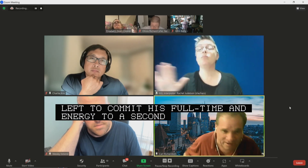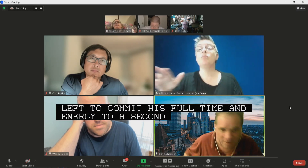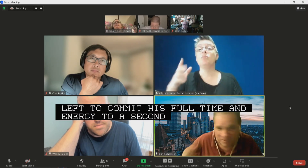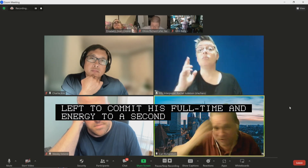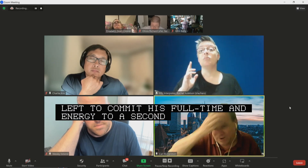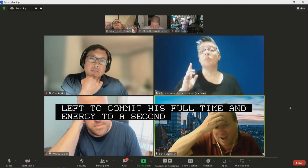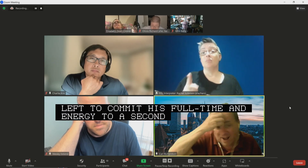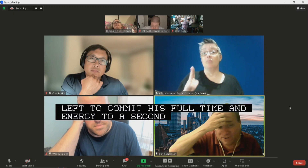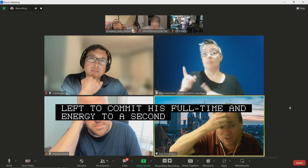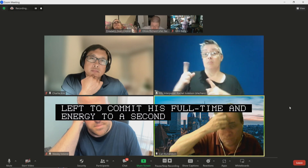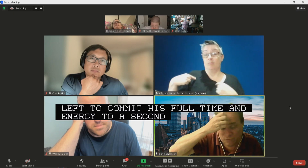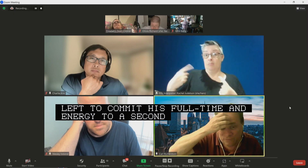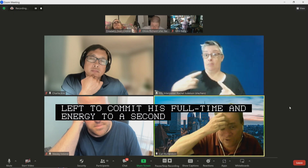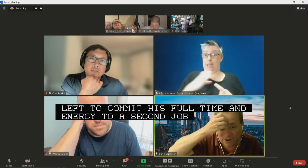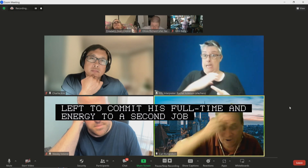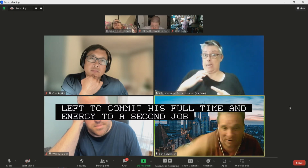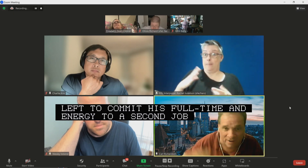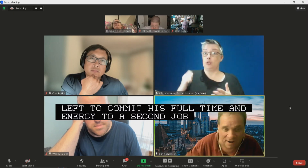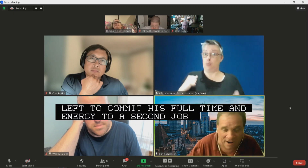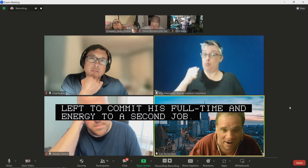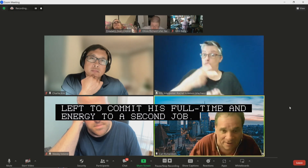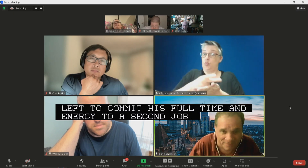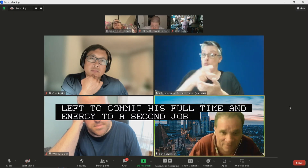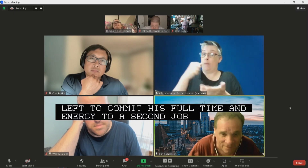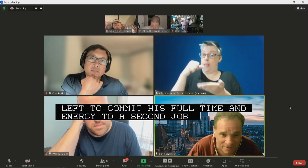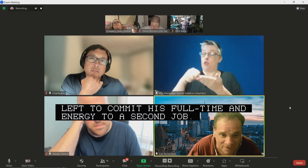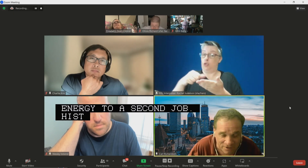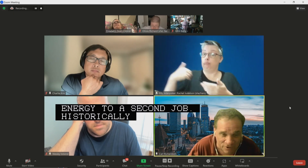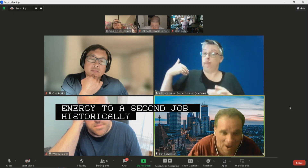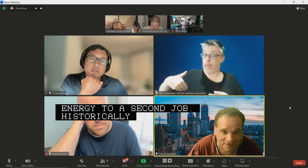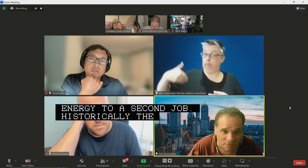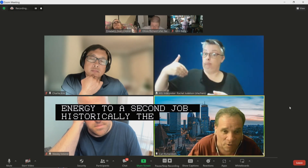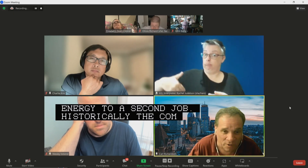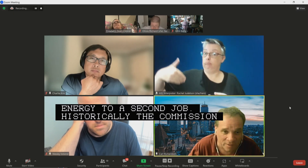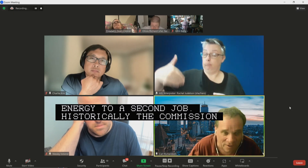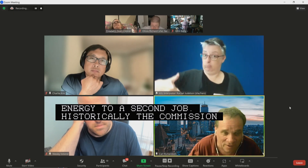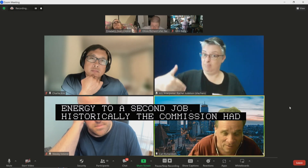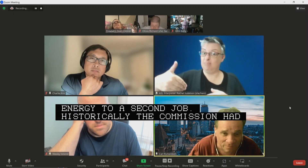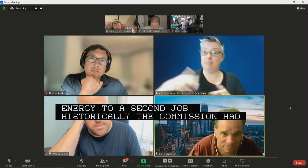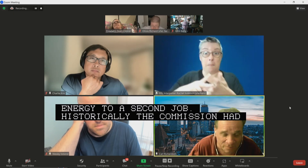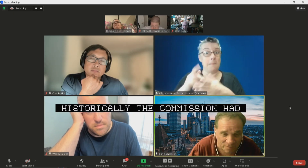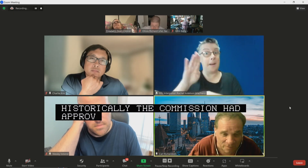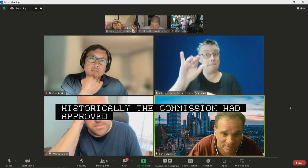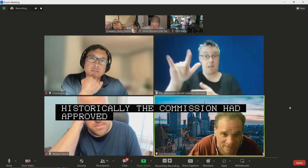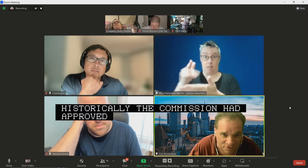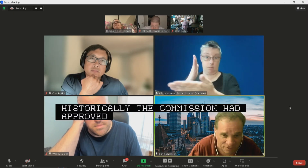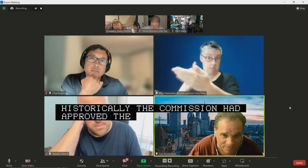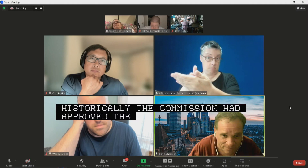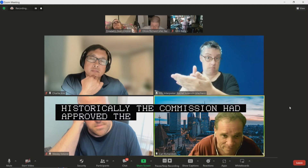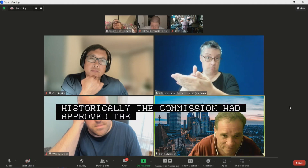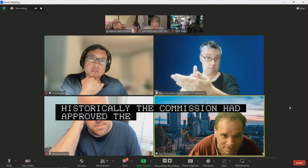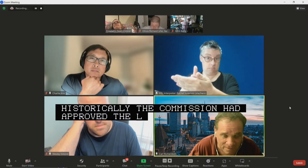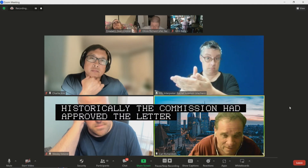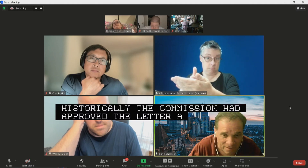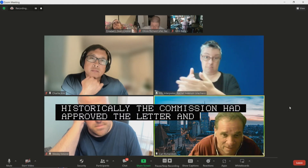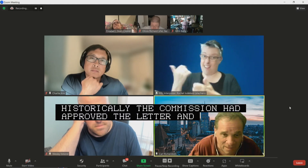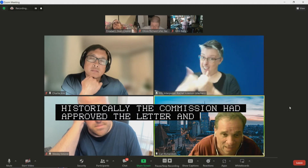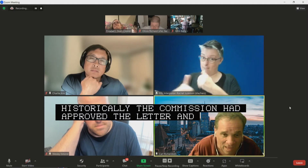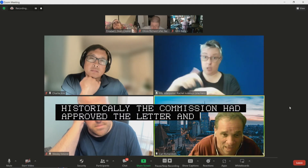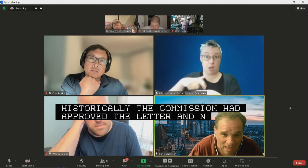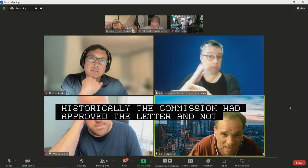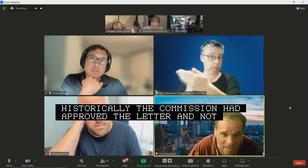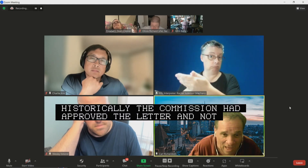Historically, the commission had approved the letter and not supported the bill that's been in session.